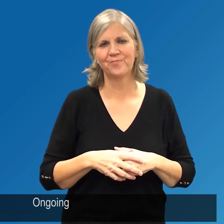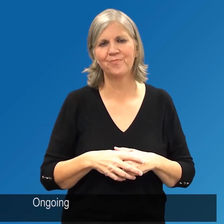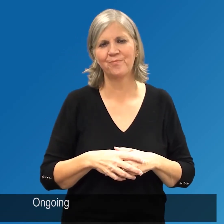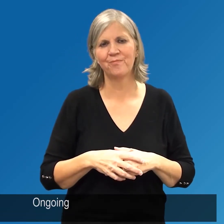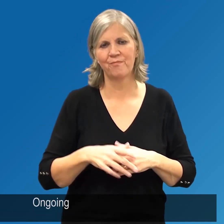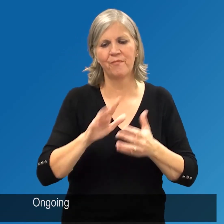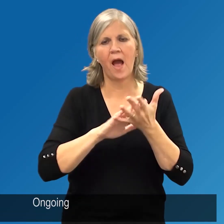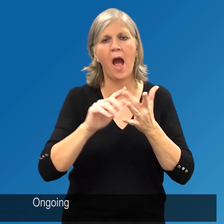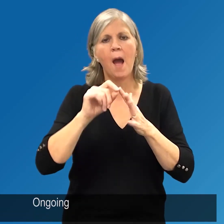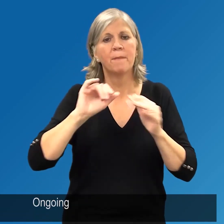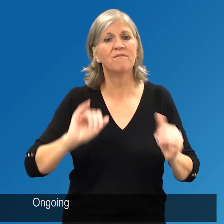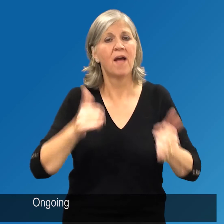Ongoing.